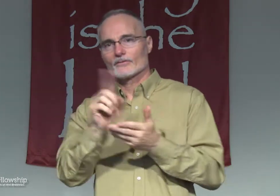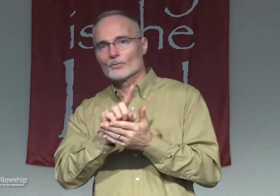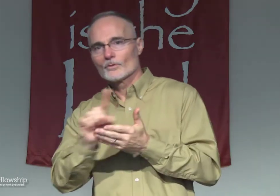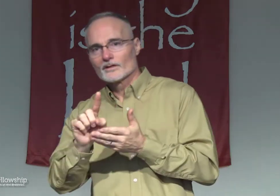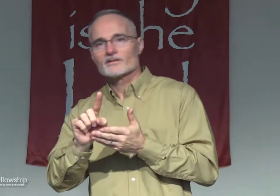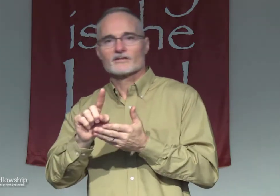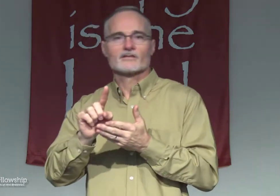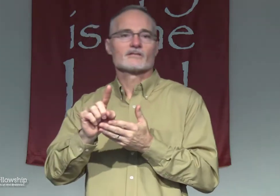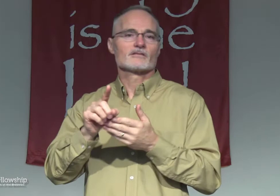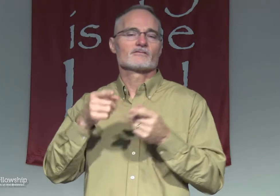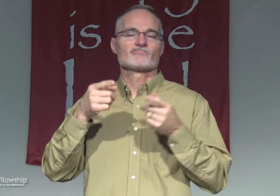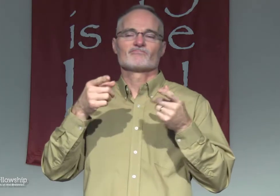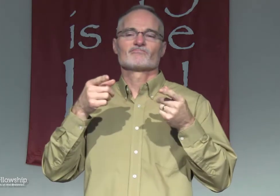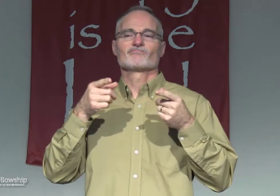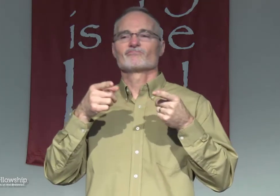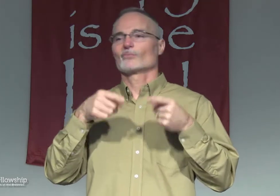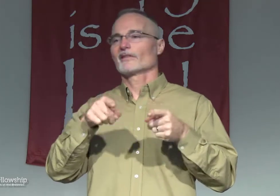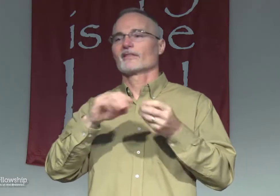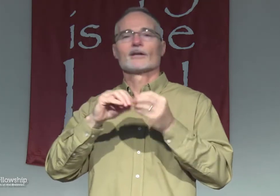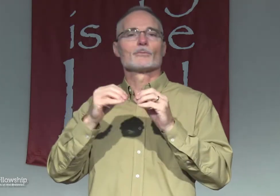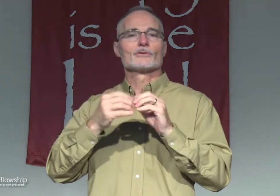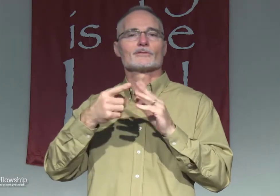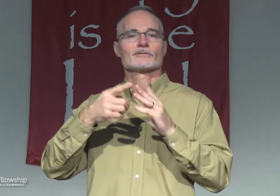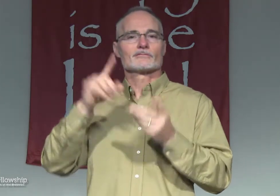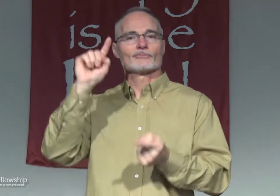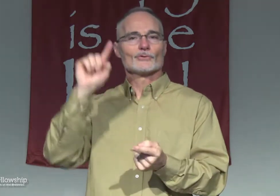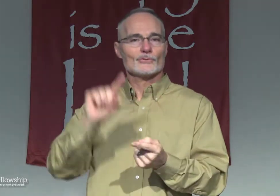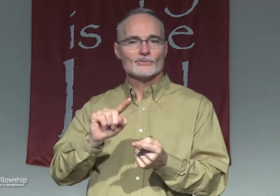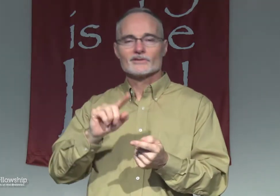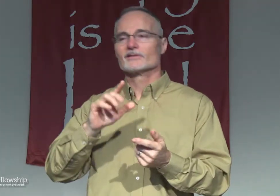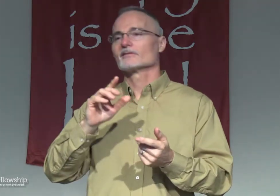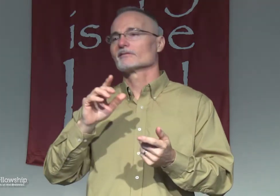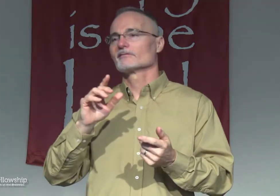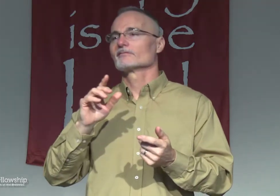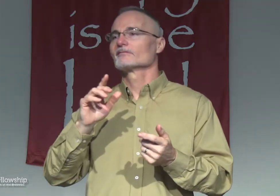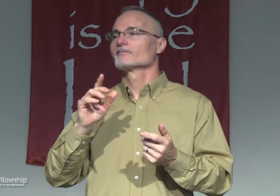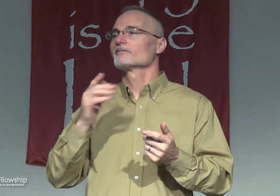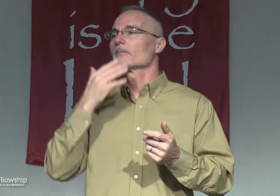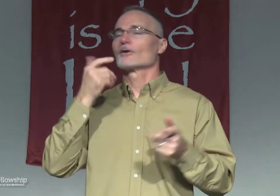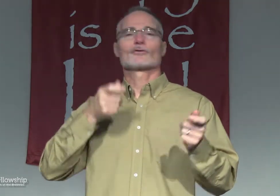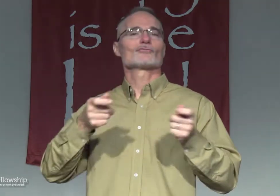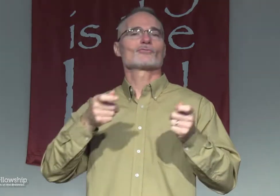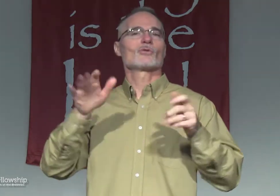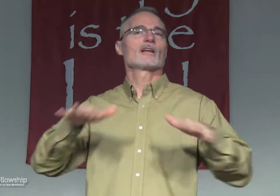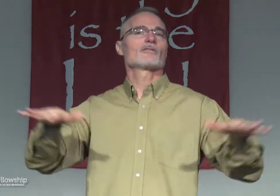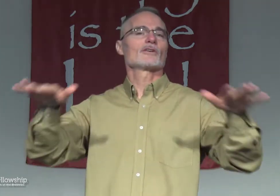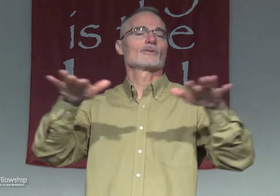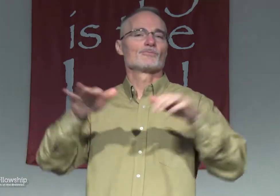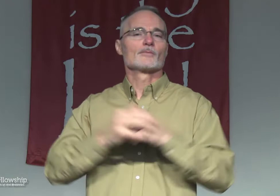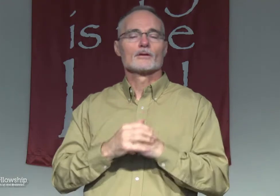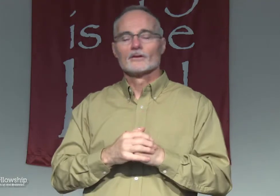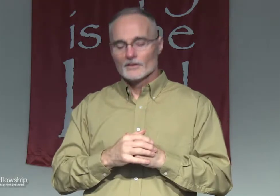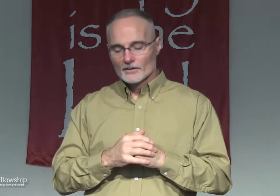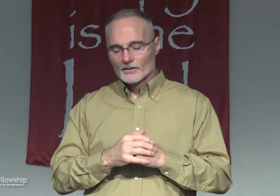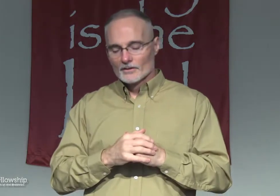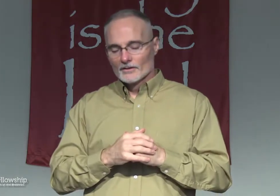able to gather again soon, hopefully within the next few weeks. Hopefully we'll see the numbers reduce and maybe just a little